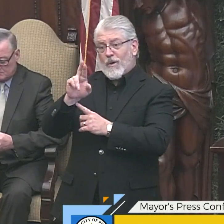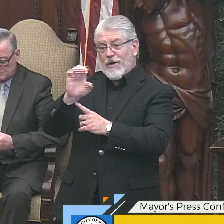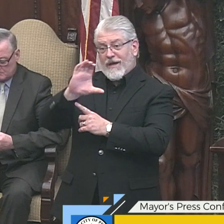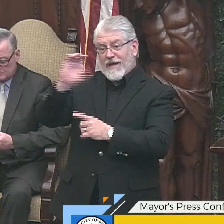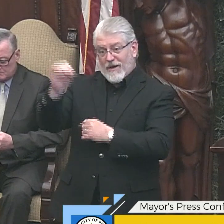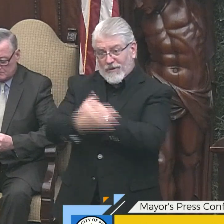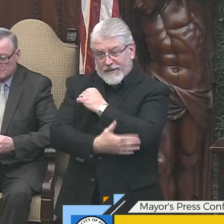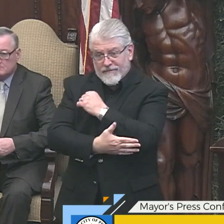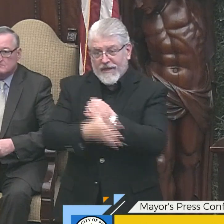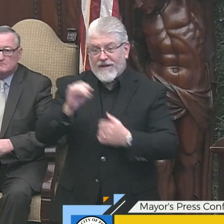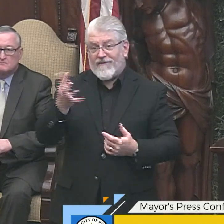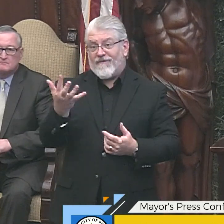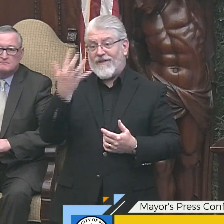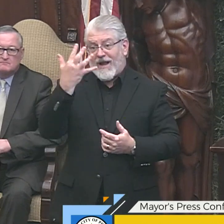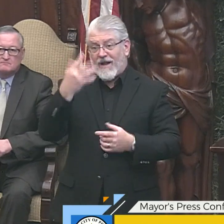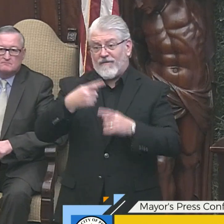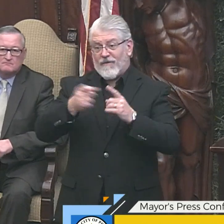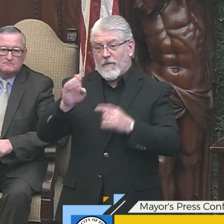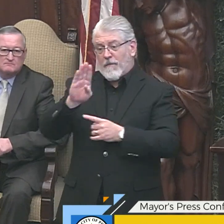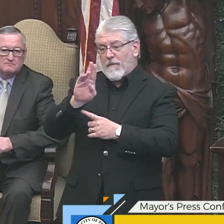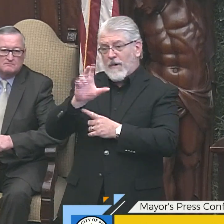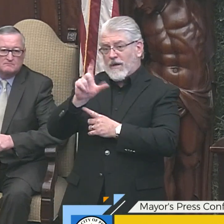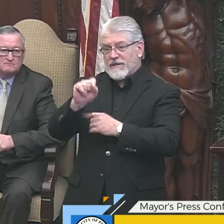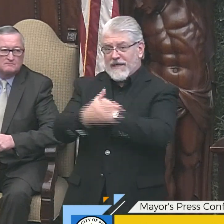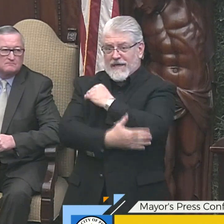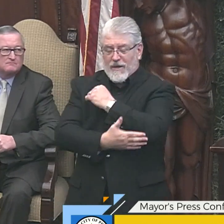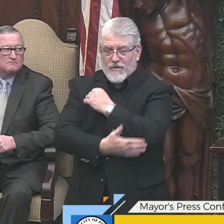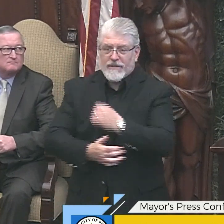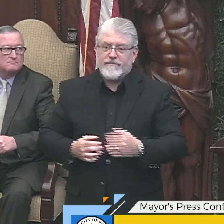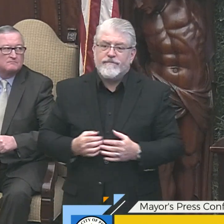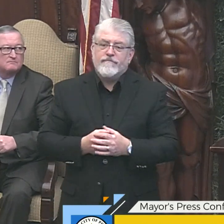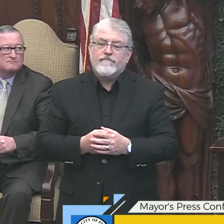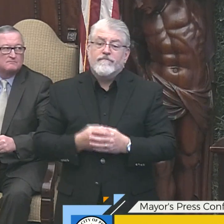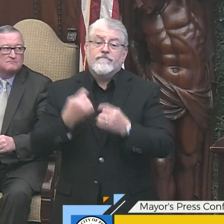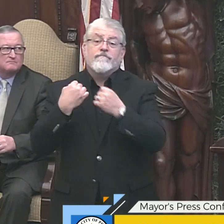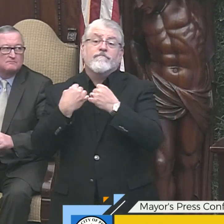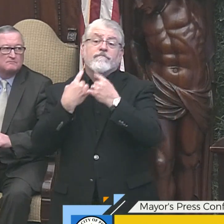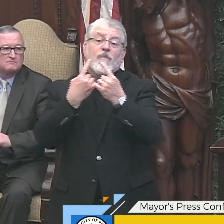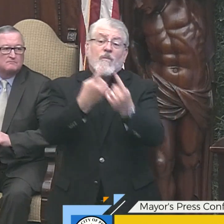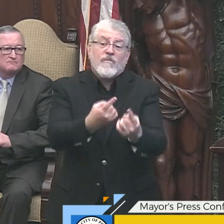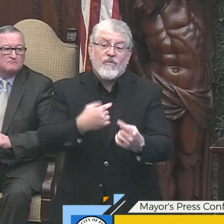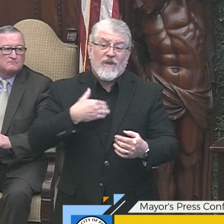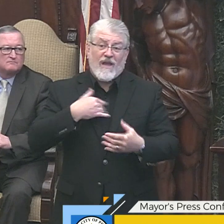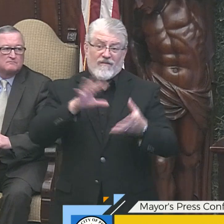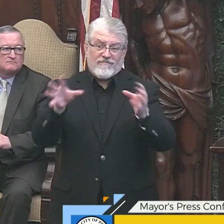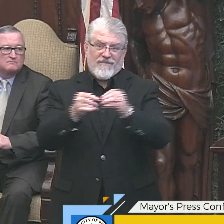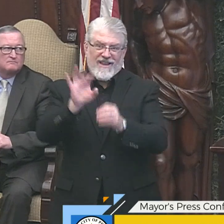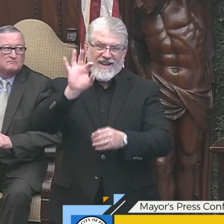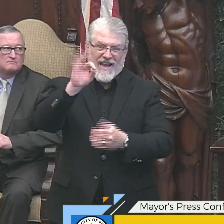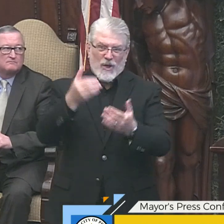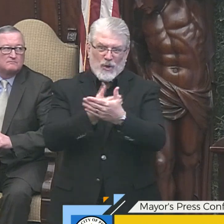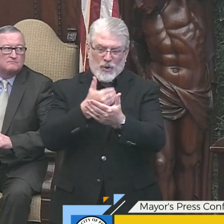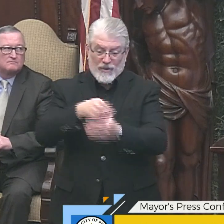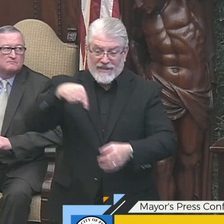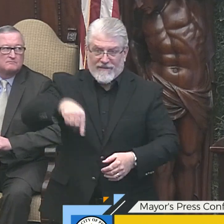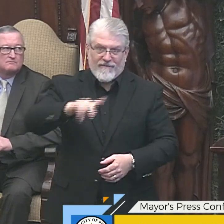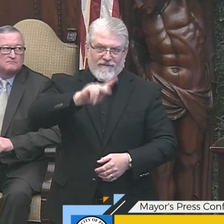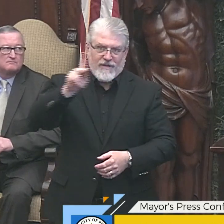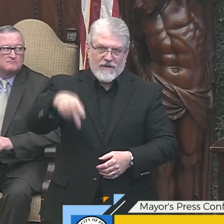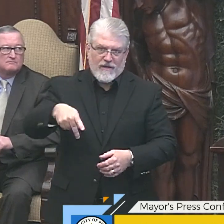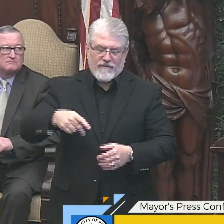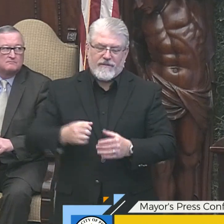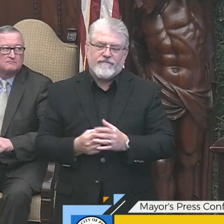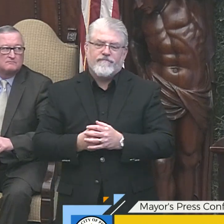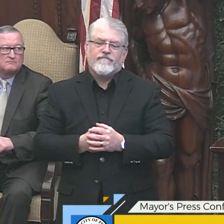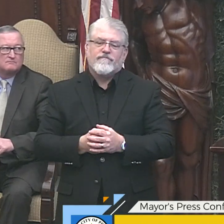p.m. yesterday, there have been 9 new cases of COVID-19 coronavirus identified in Philadelphia, bringing the total case count in Philadelphia since